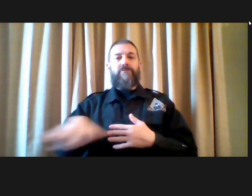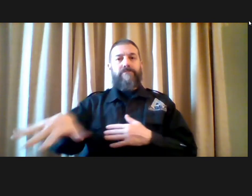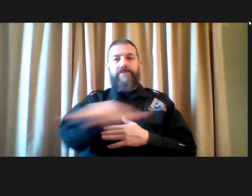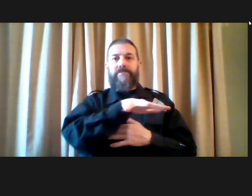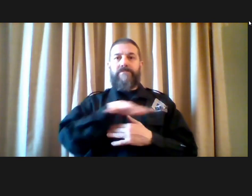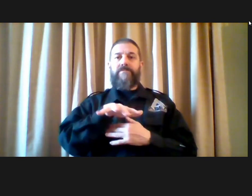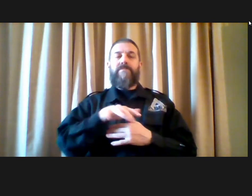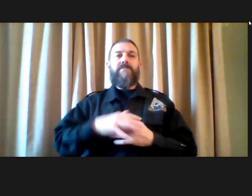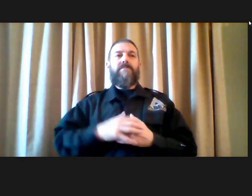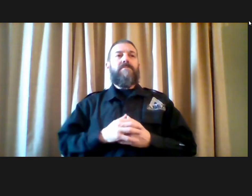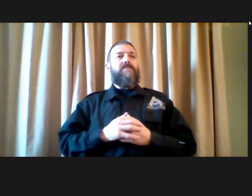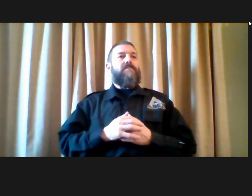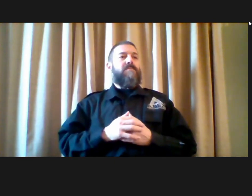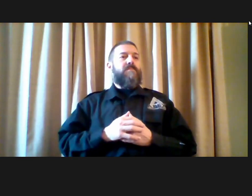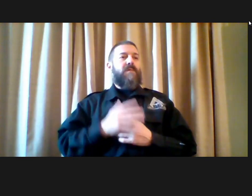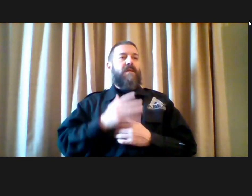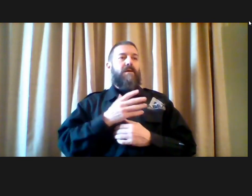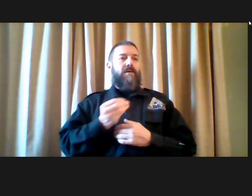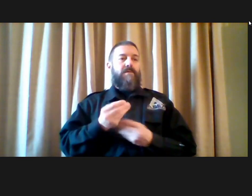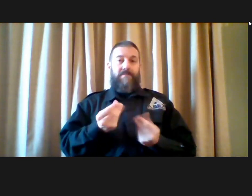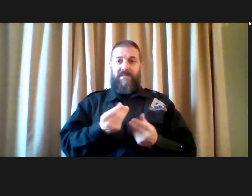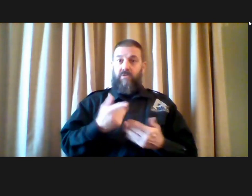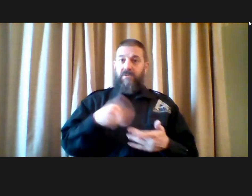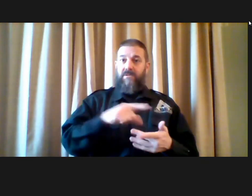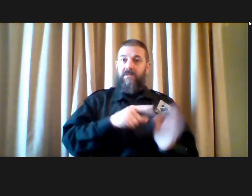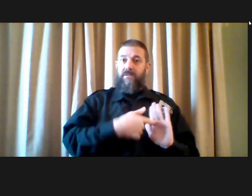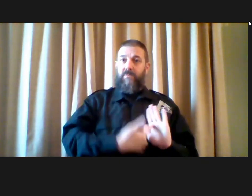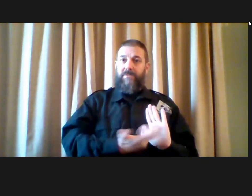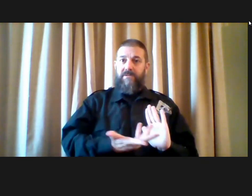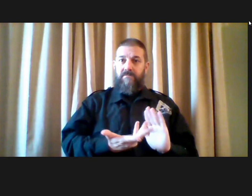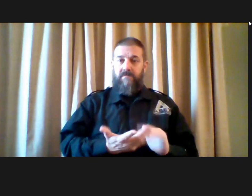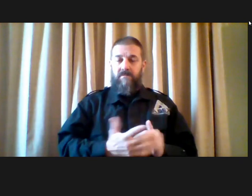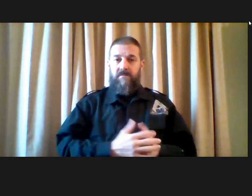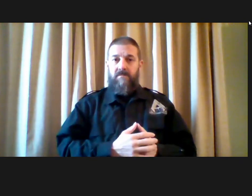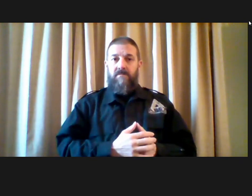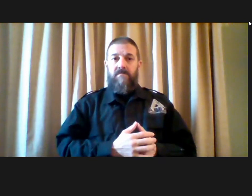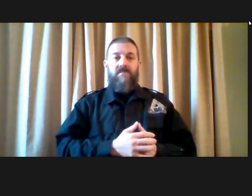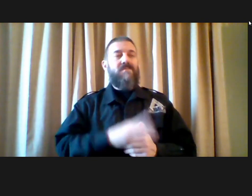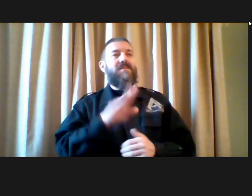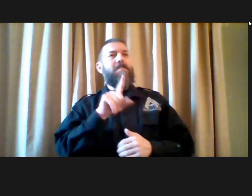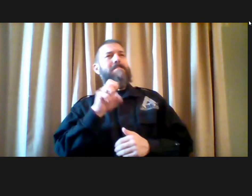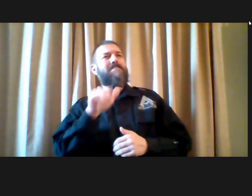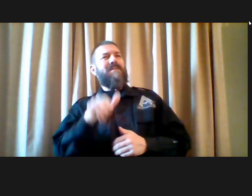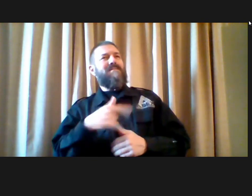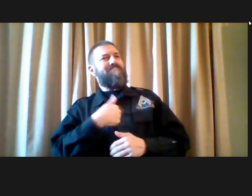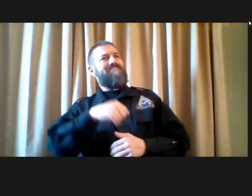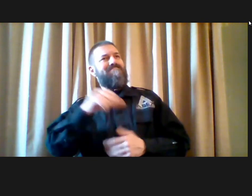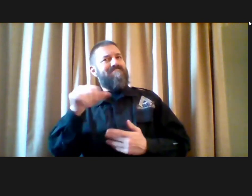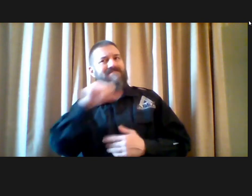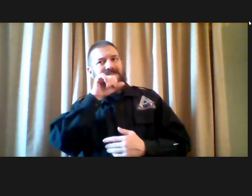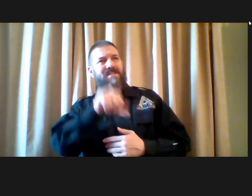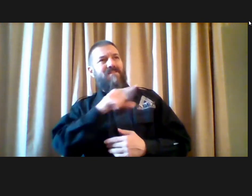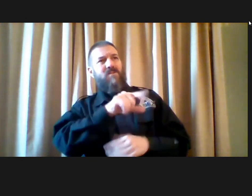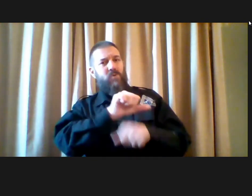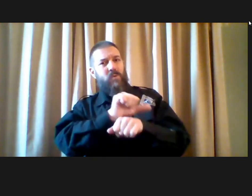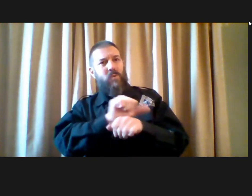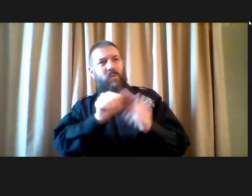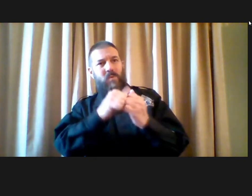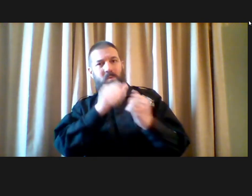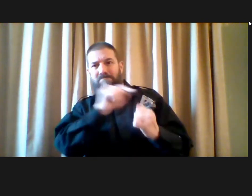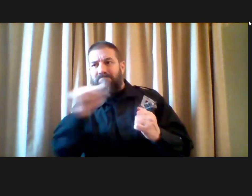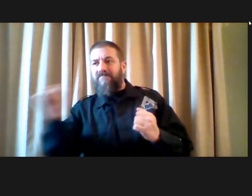material that they represent. Absolutely. Yeah. Well, I love that you're working with 4-H groups because there is a common theme that we've heard through some